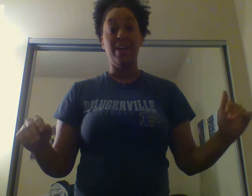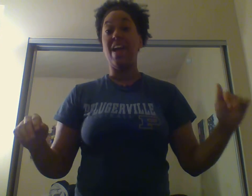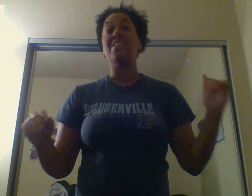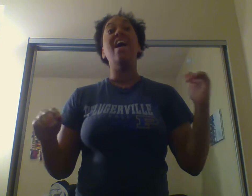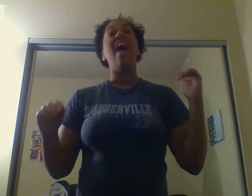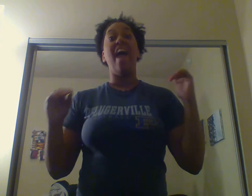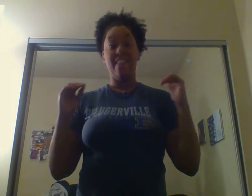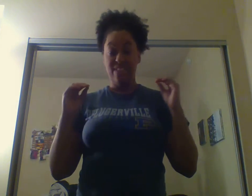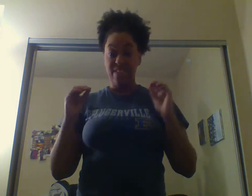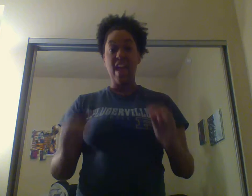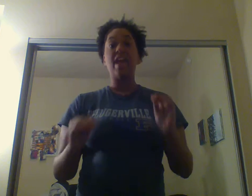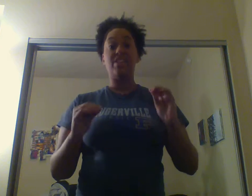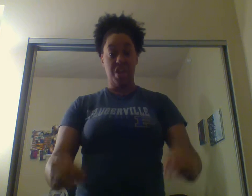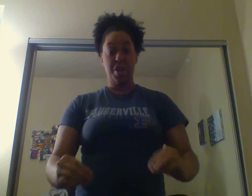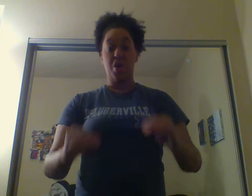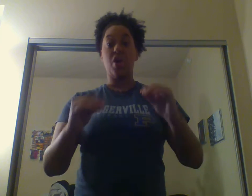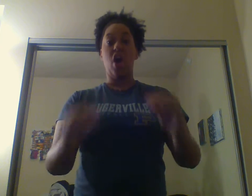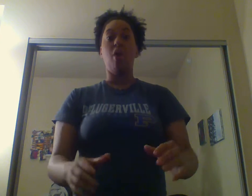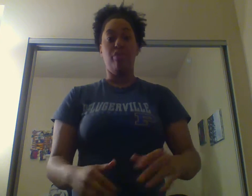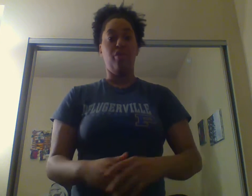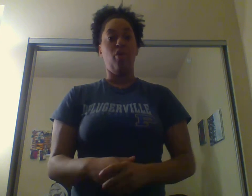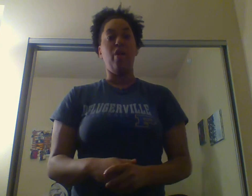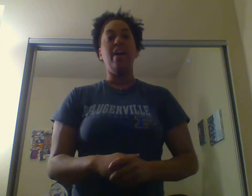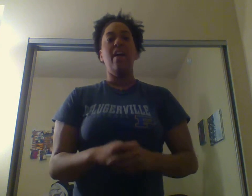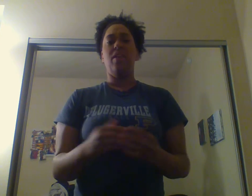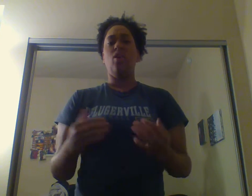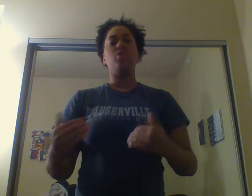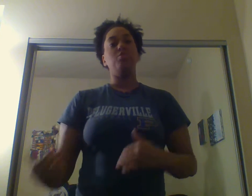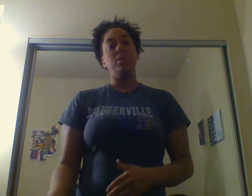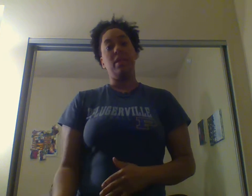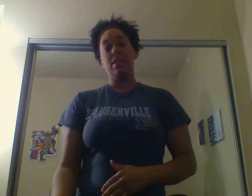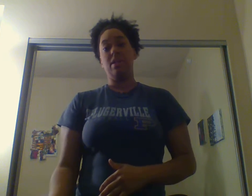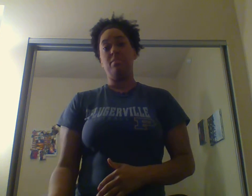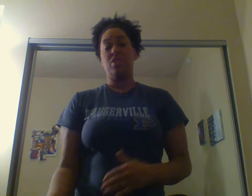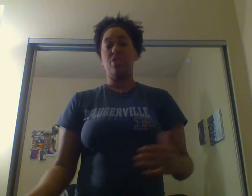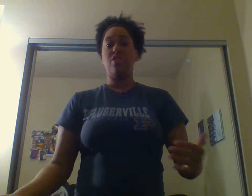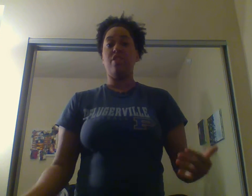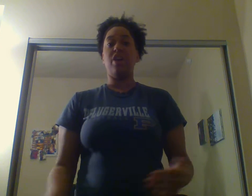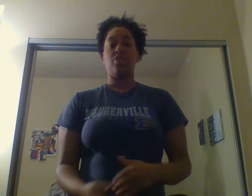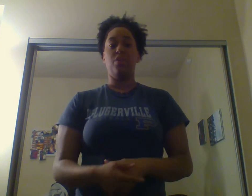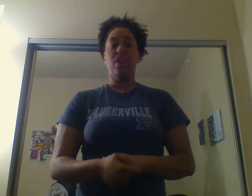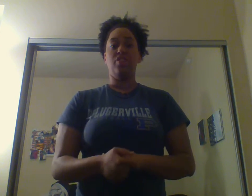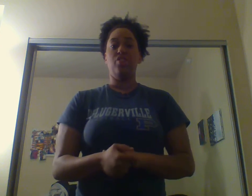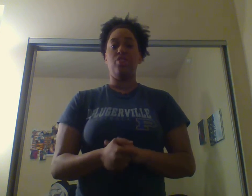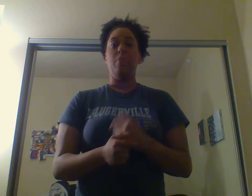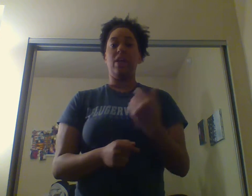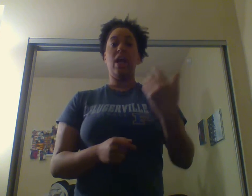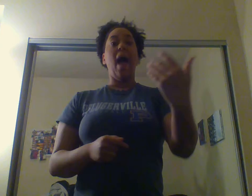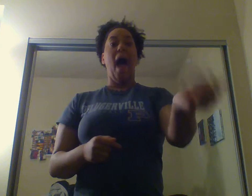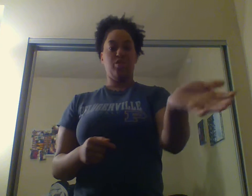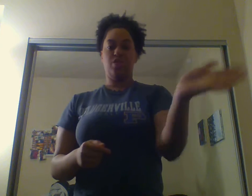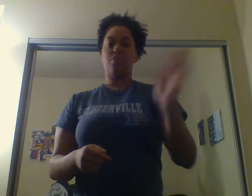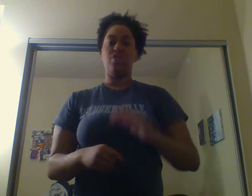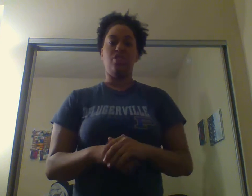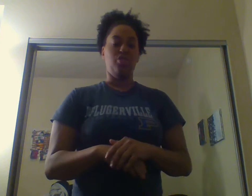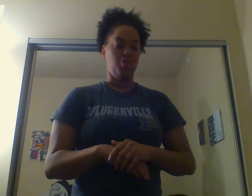Mondays, and they tear her up for it. They ultimately end up deteriorating the relationship and ousting Regina